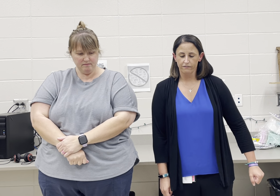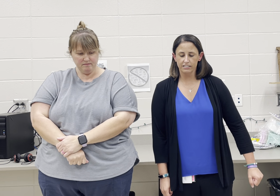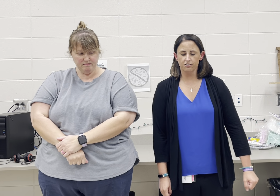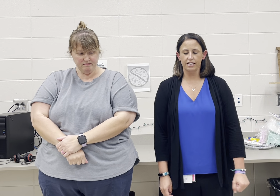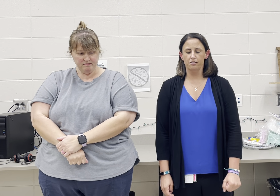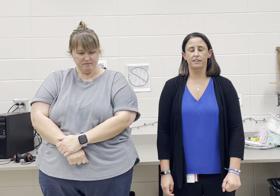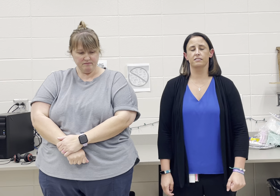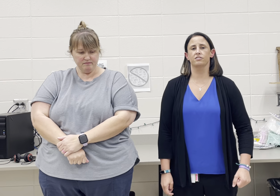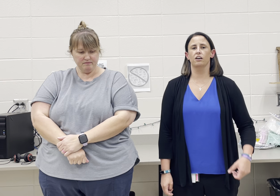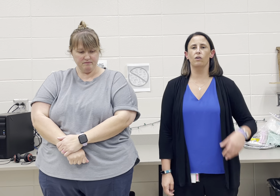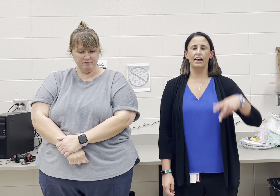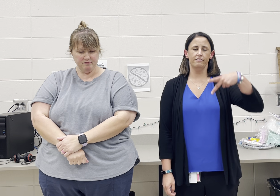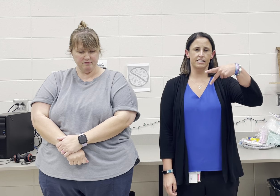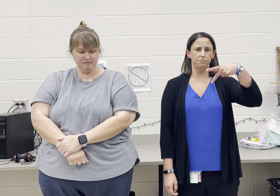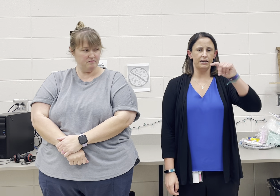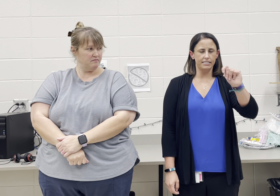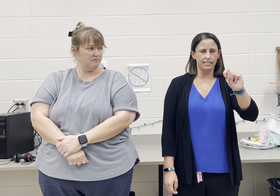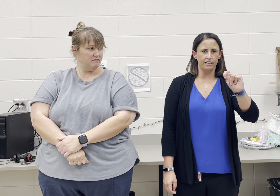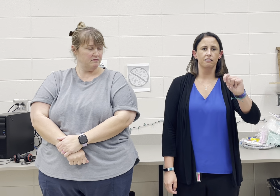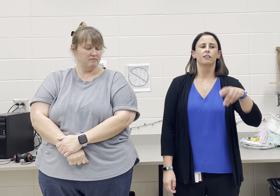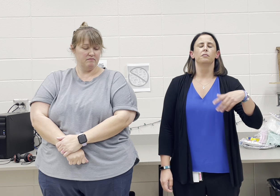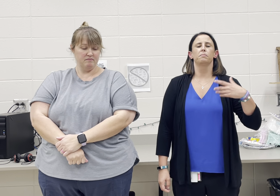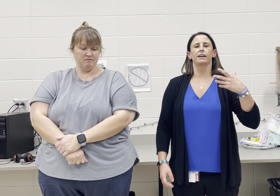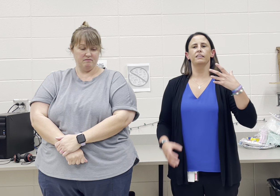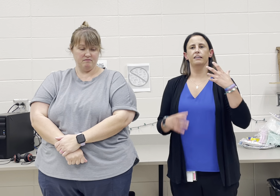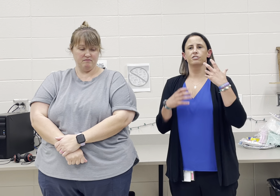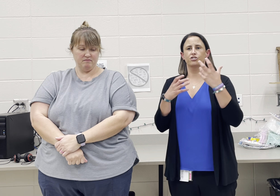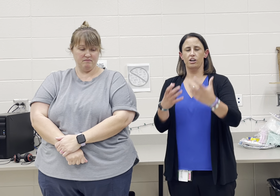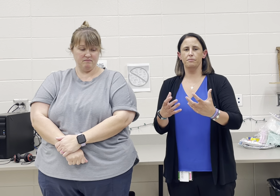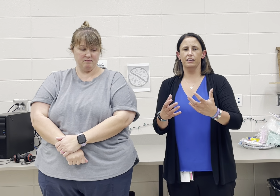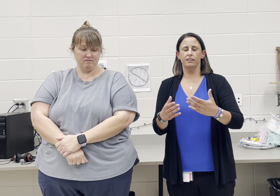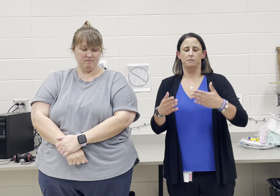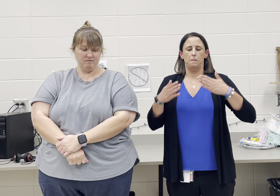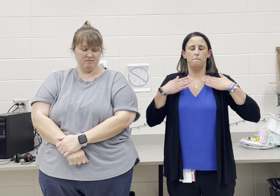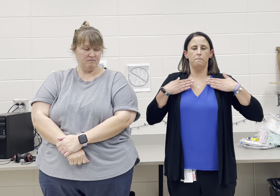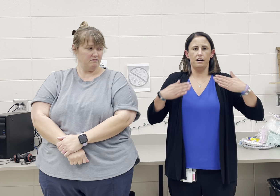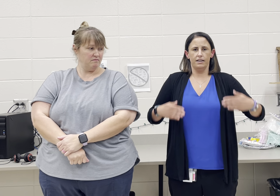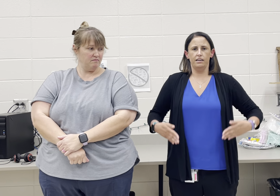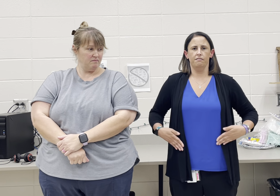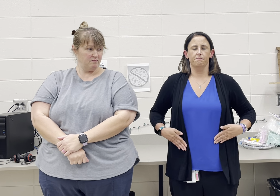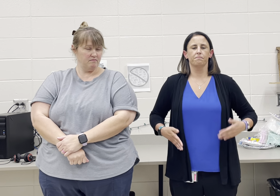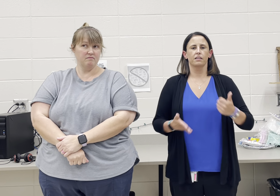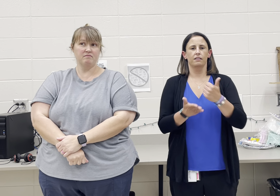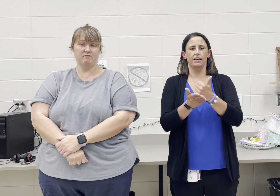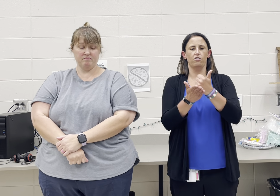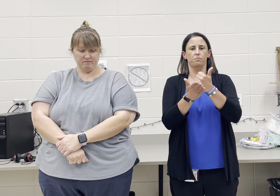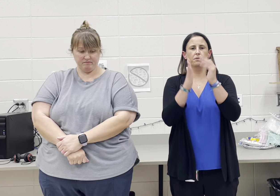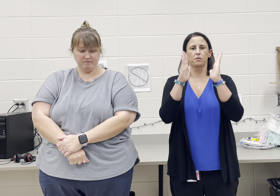Physical therapist. So I have seen PT, but describing it, body, help,